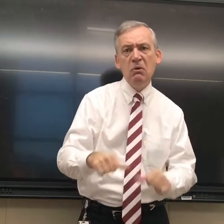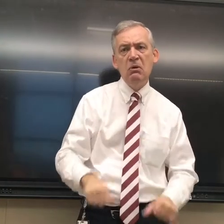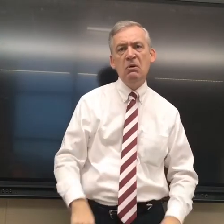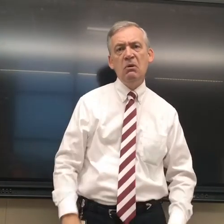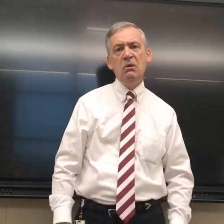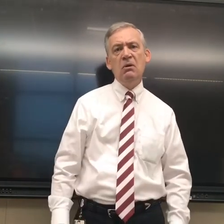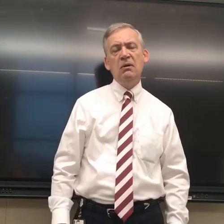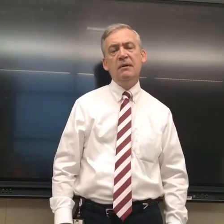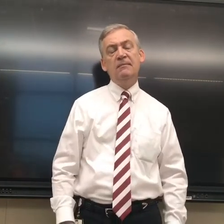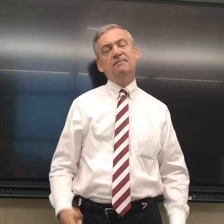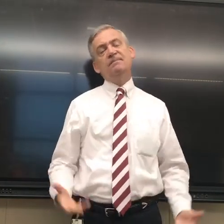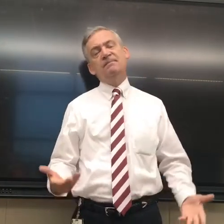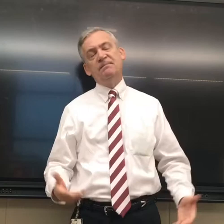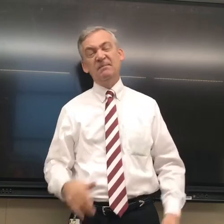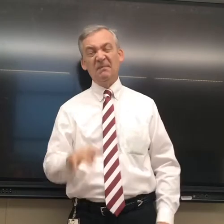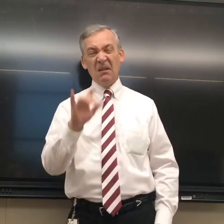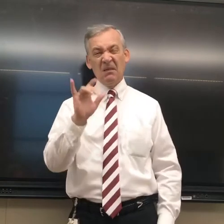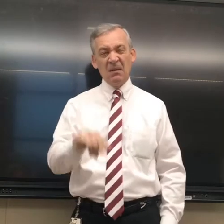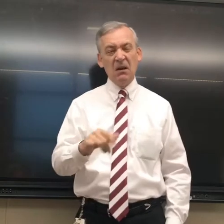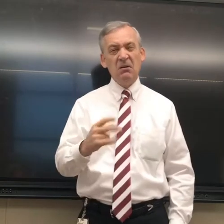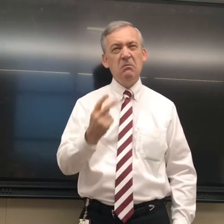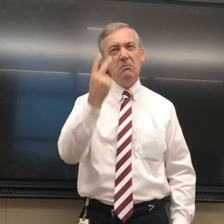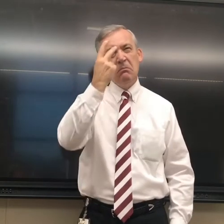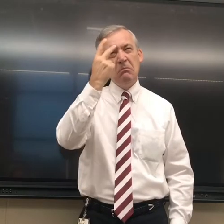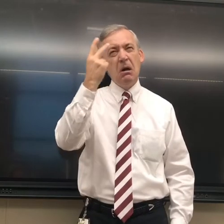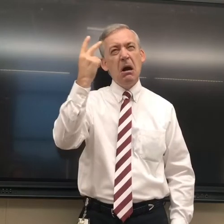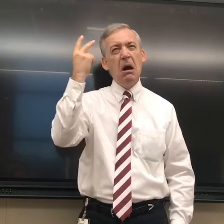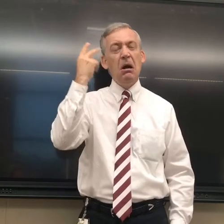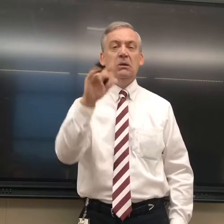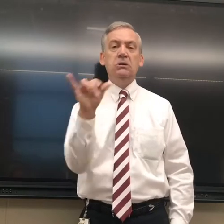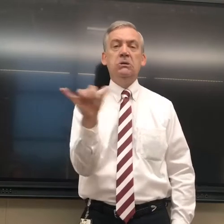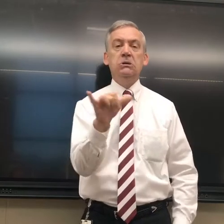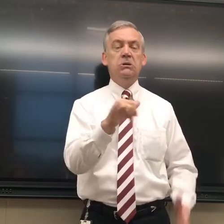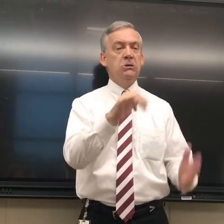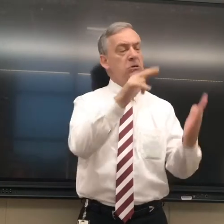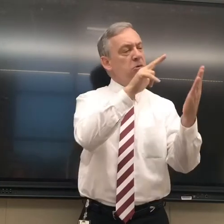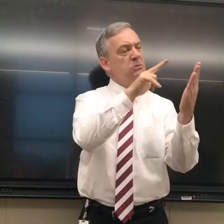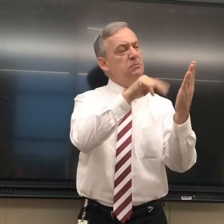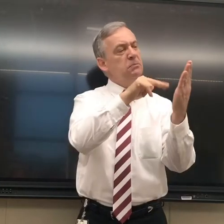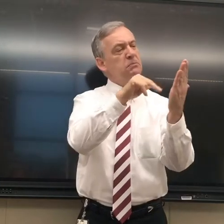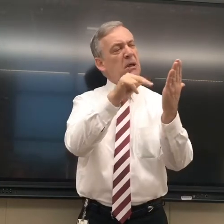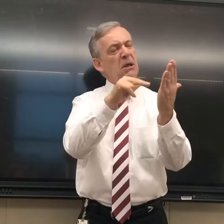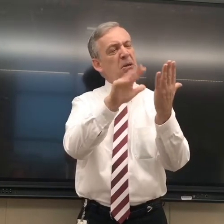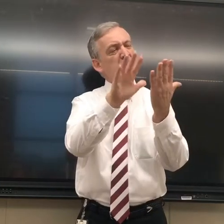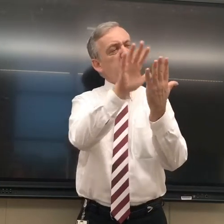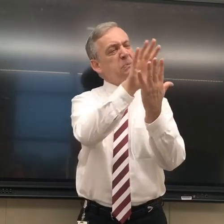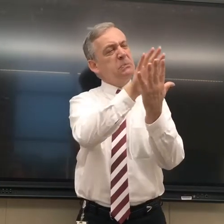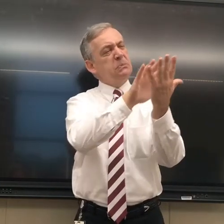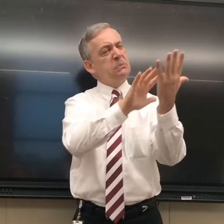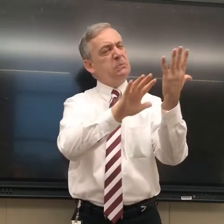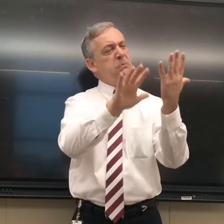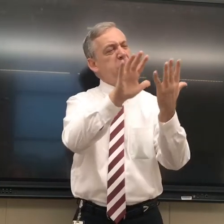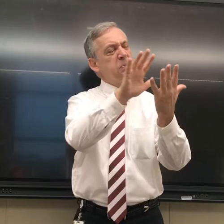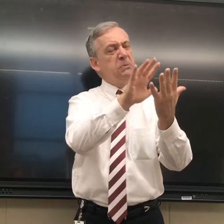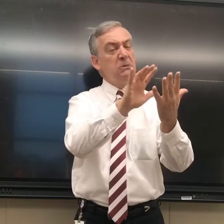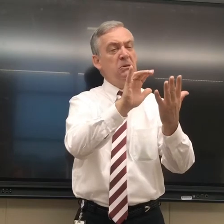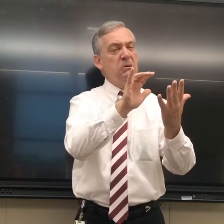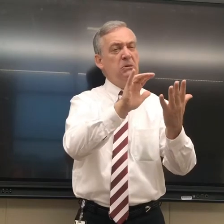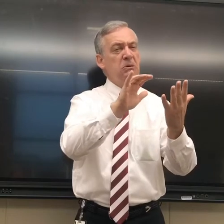But memory is an abstract painting. It does not present things as they are,